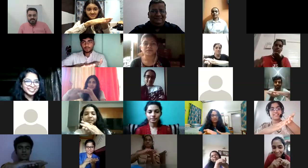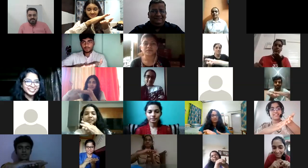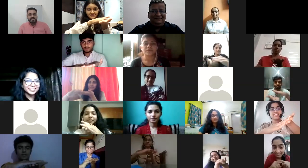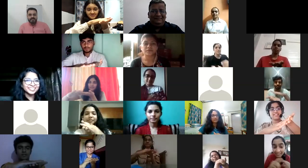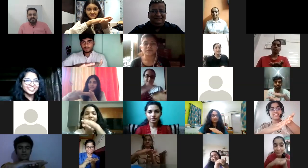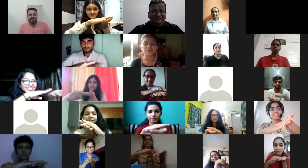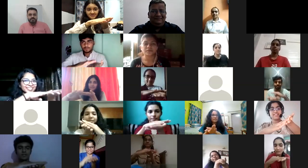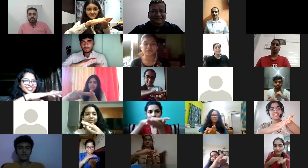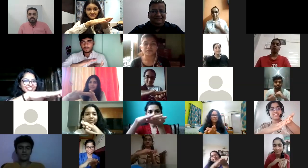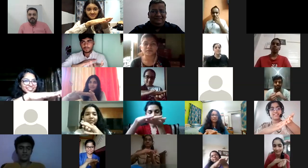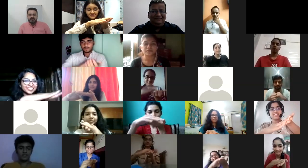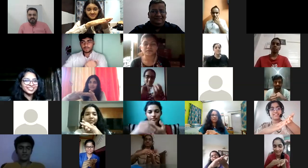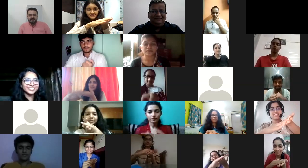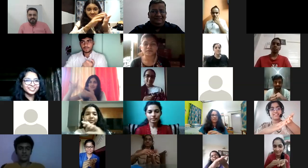okay. Joke,